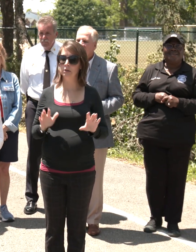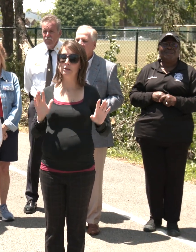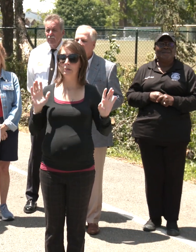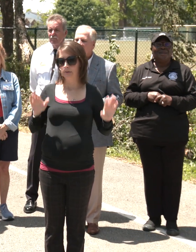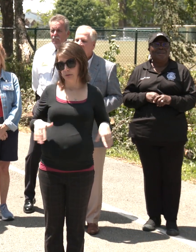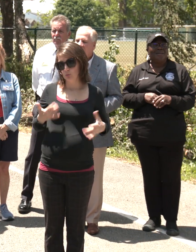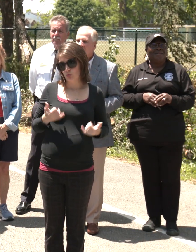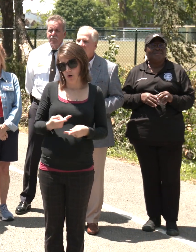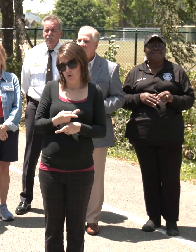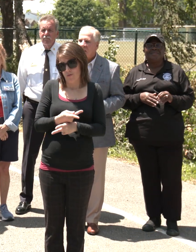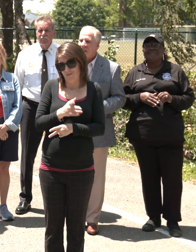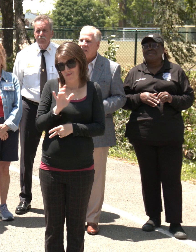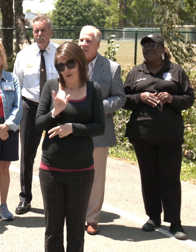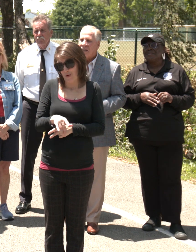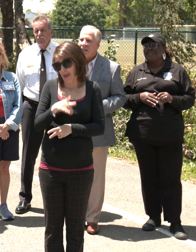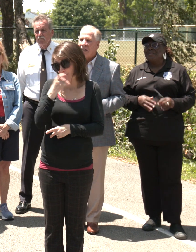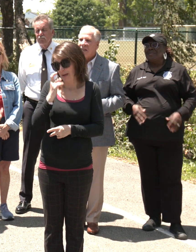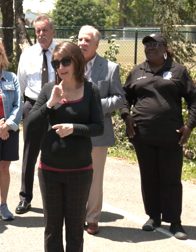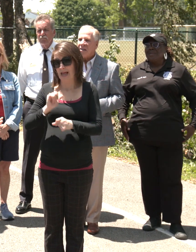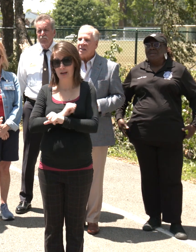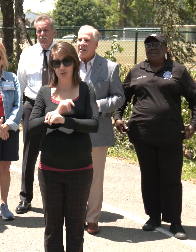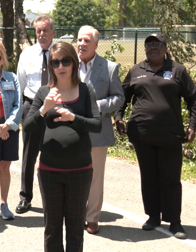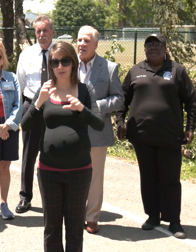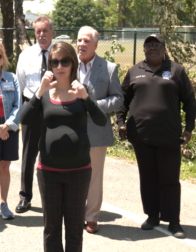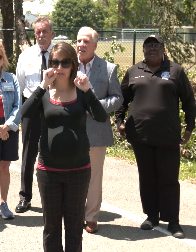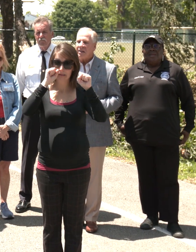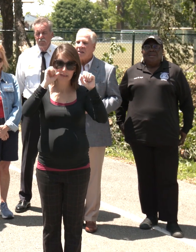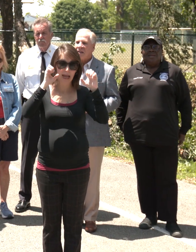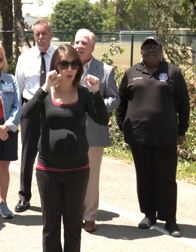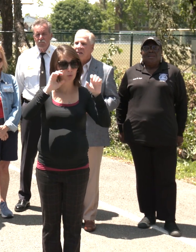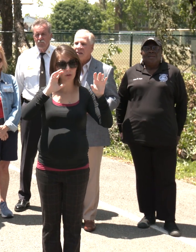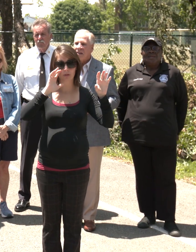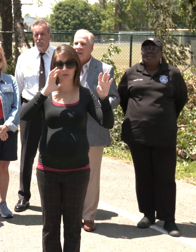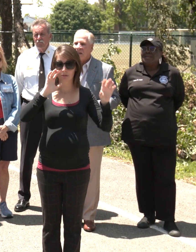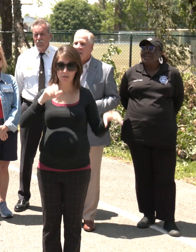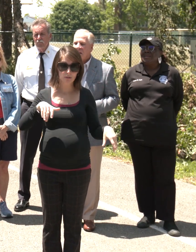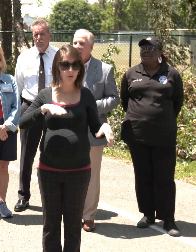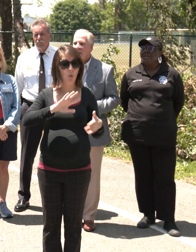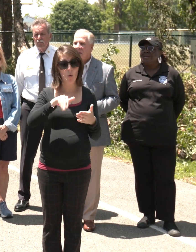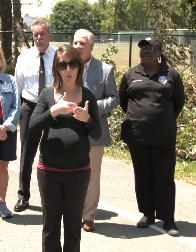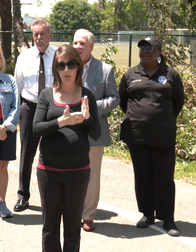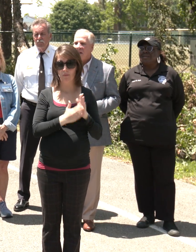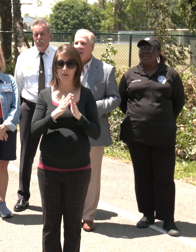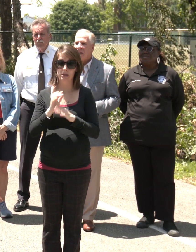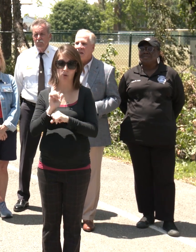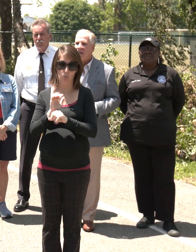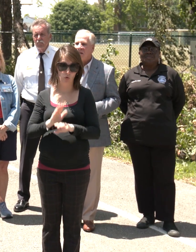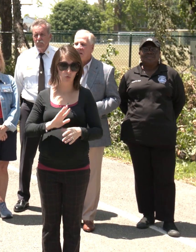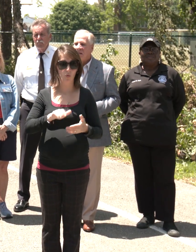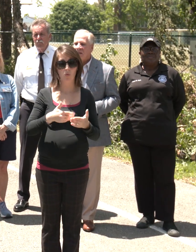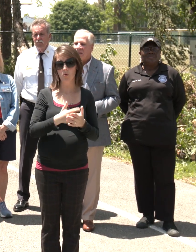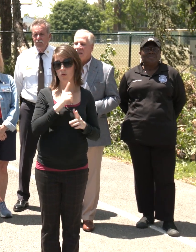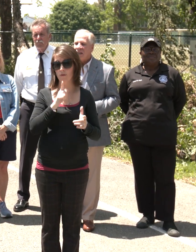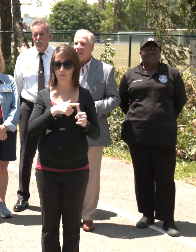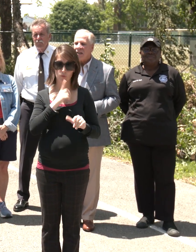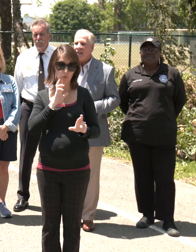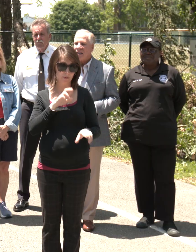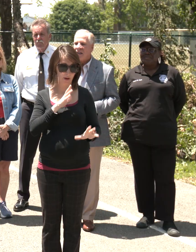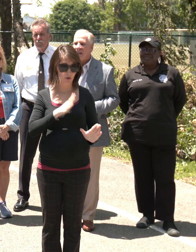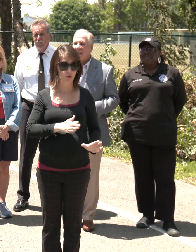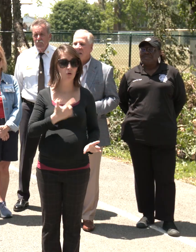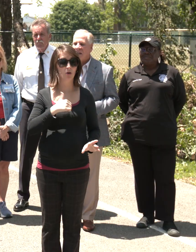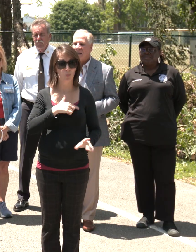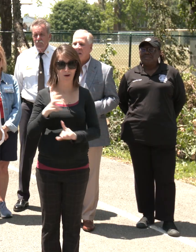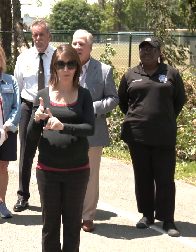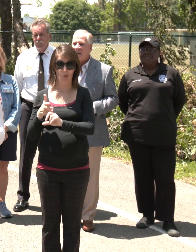on that because it is truly astounding. Every city worker, every first responder that we pulled in